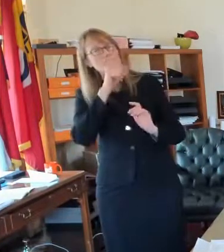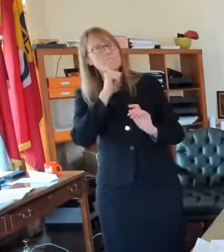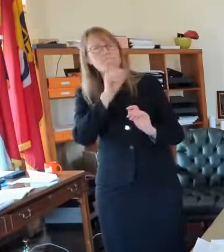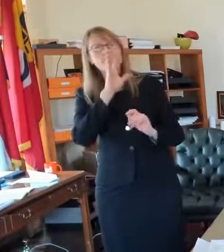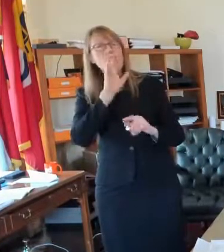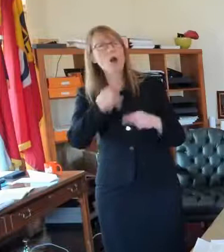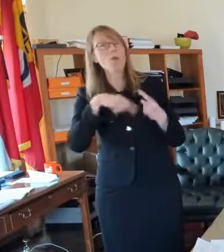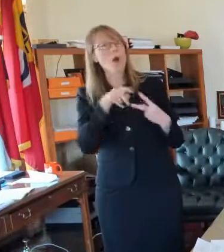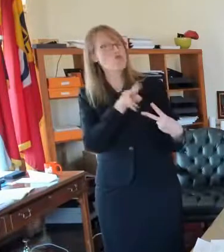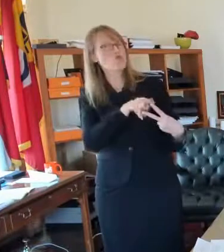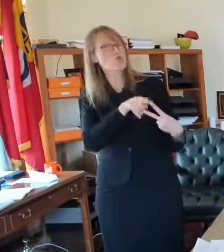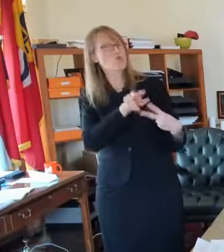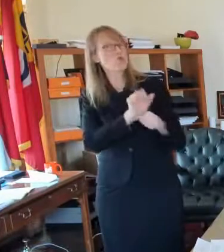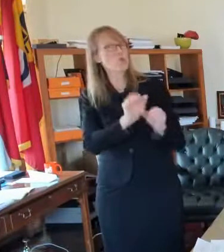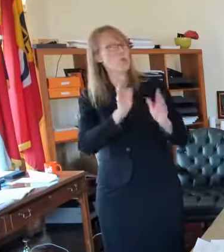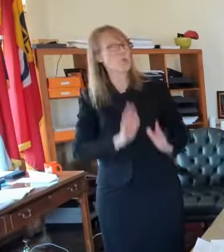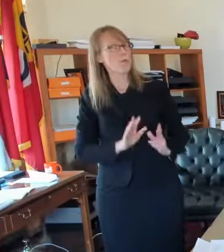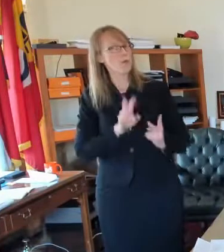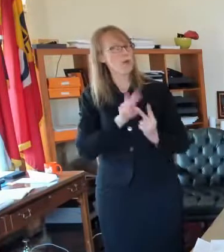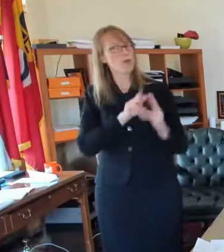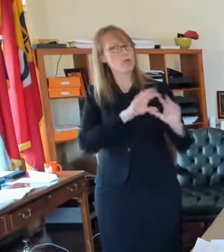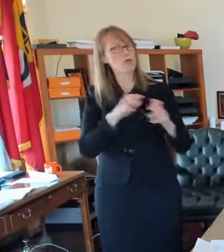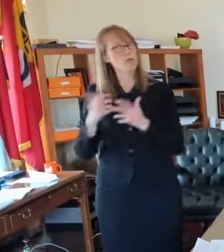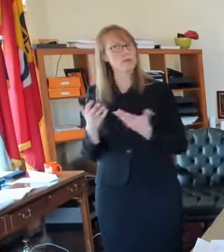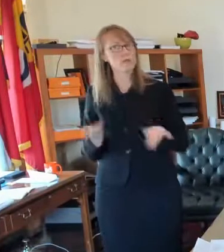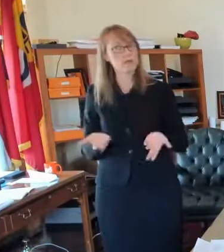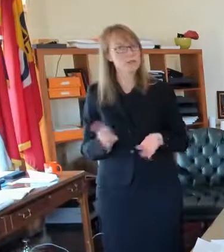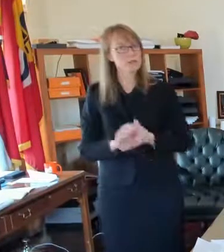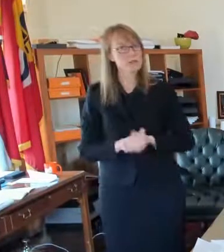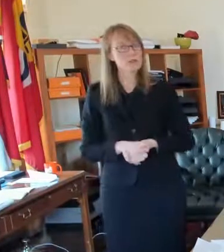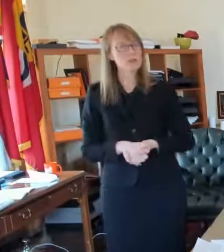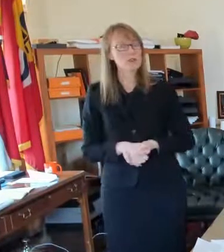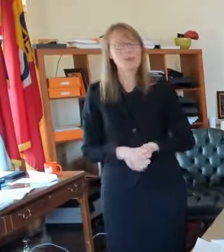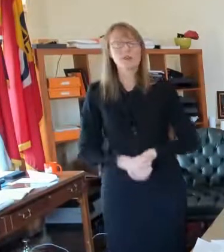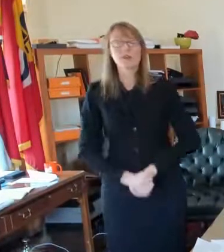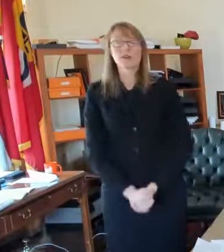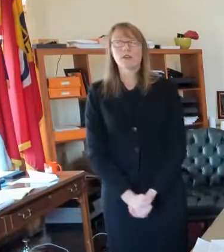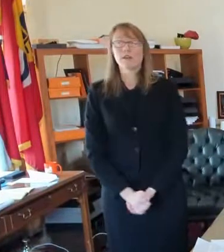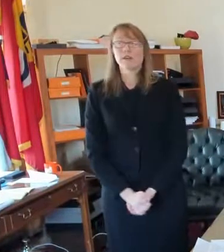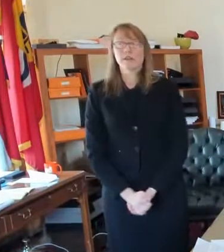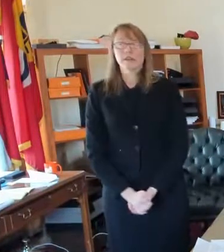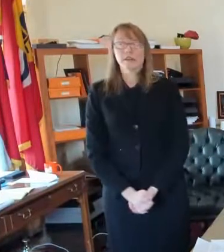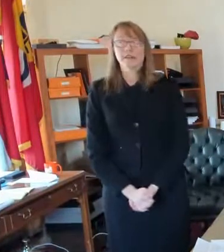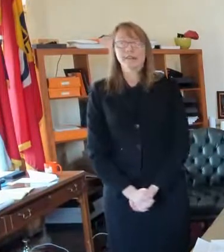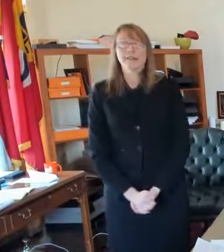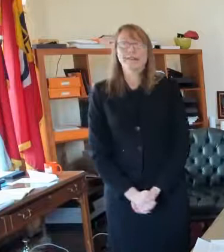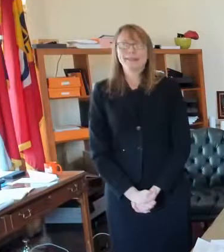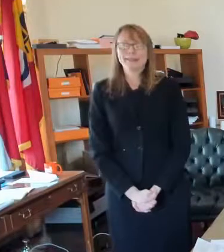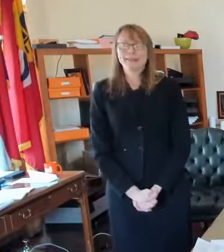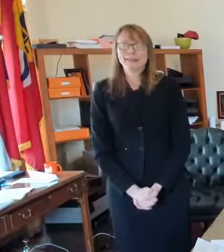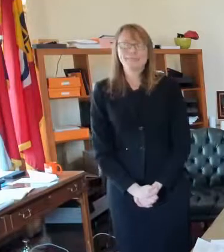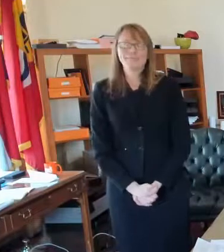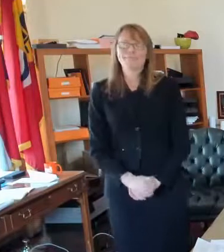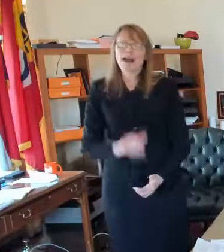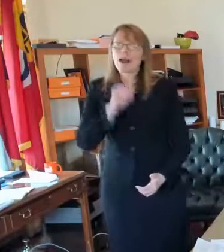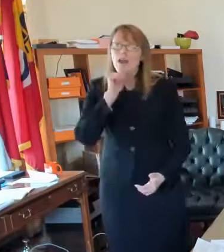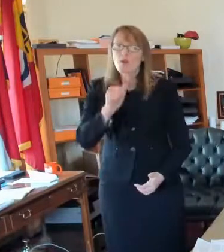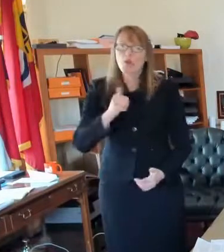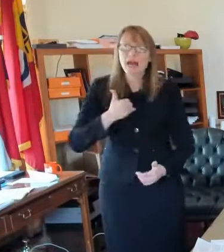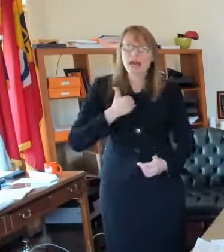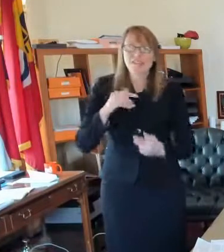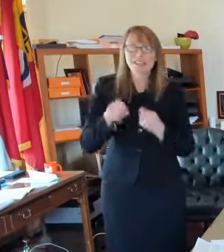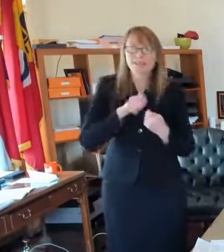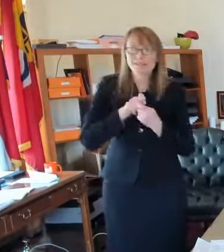I don't know the answer to that. I think when you think about any worker that is in close contact